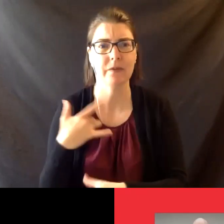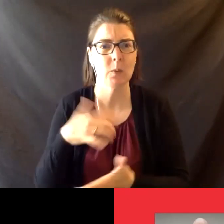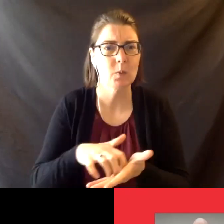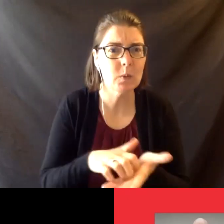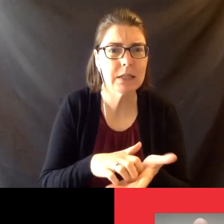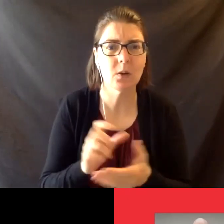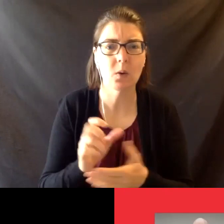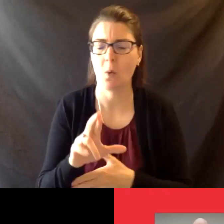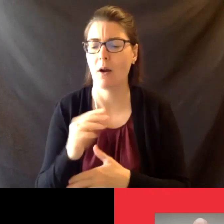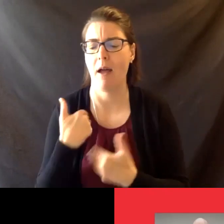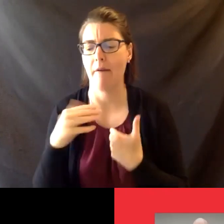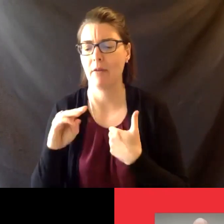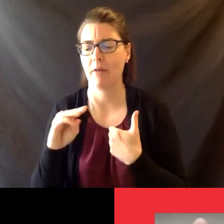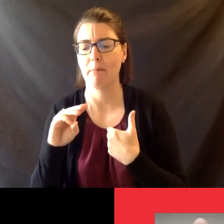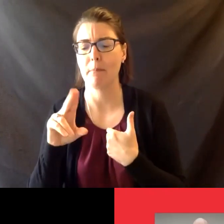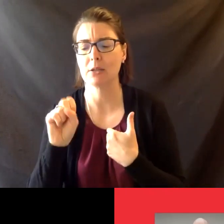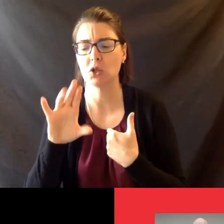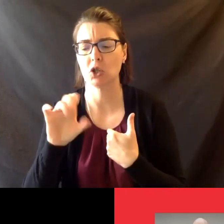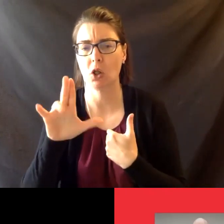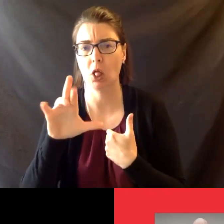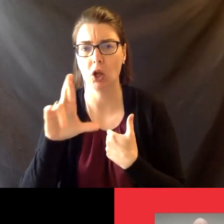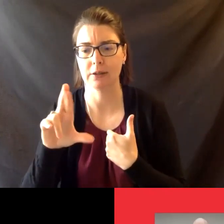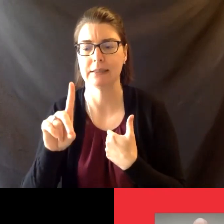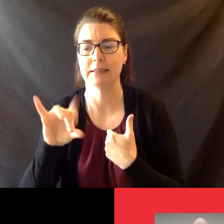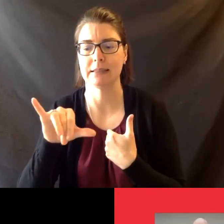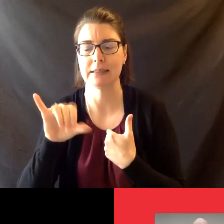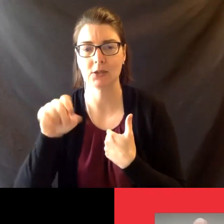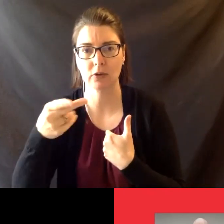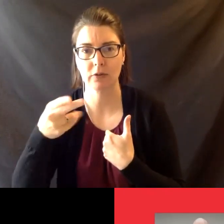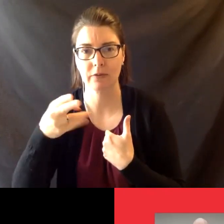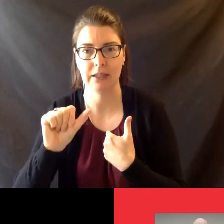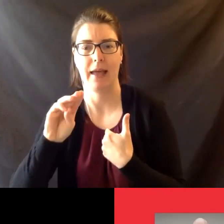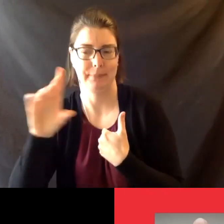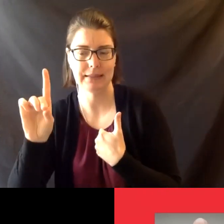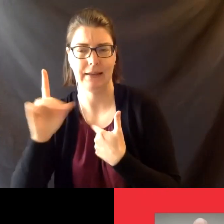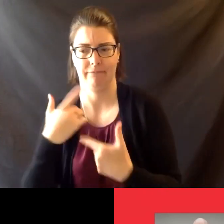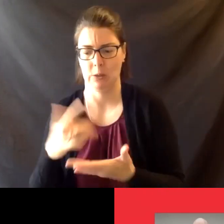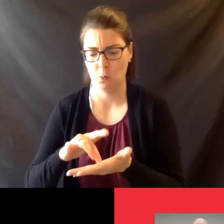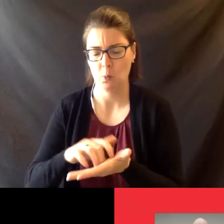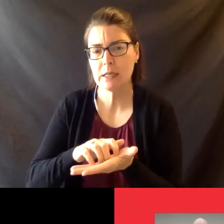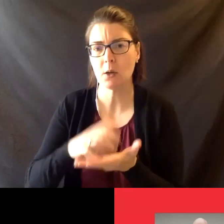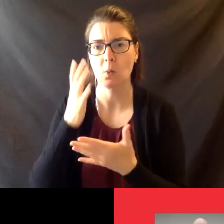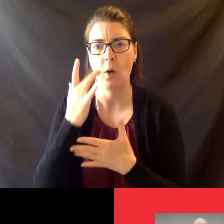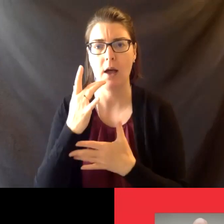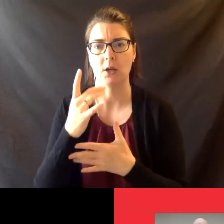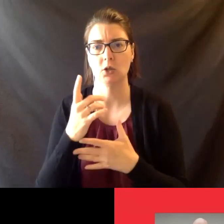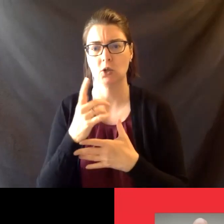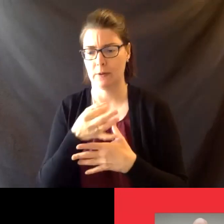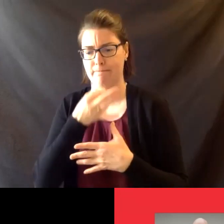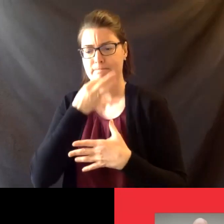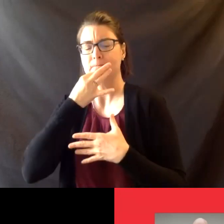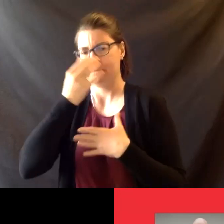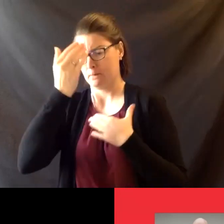dystrophies, or other conditions? We are a team of muscle physiologists with expertise in metabolism, and we apply this expertise